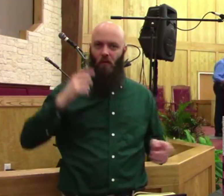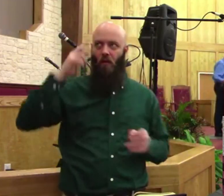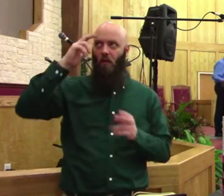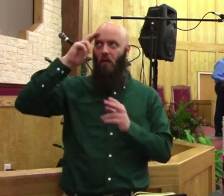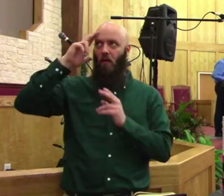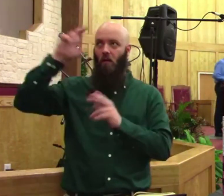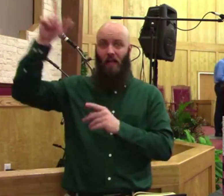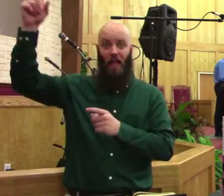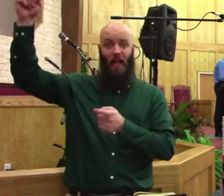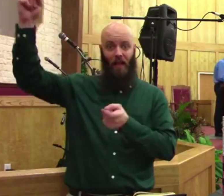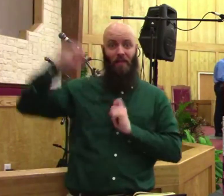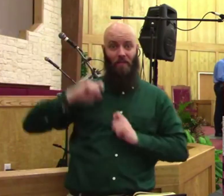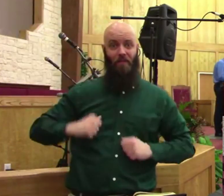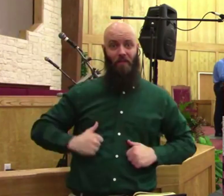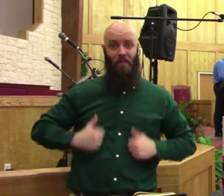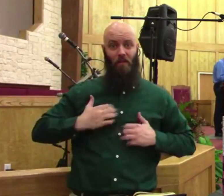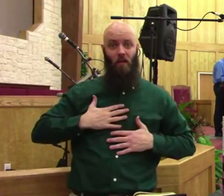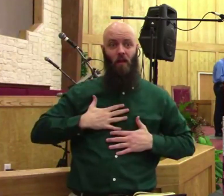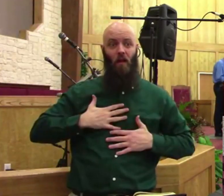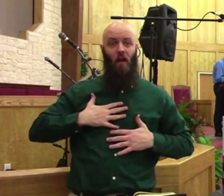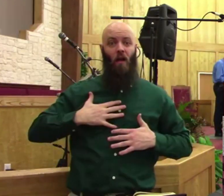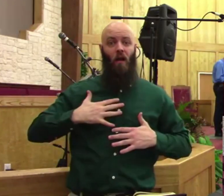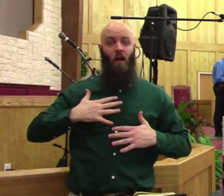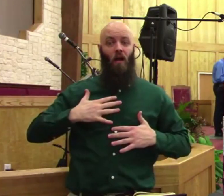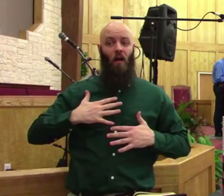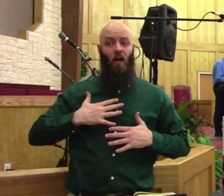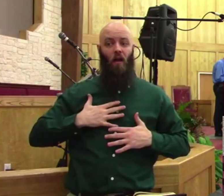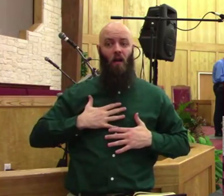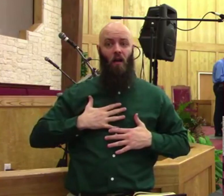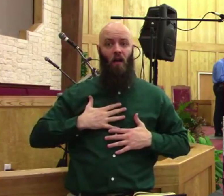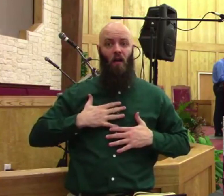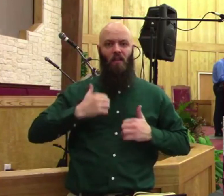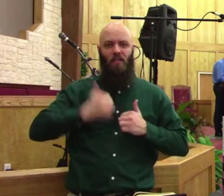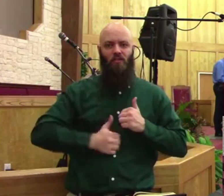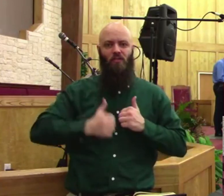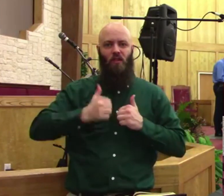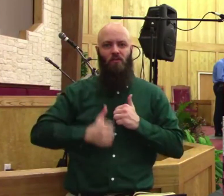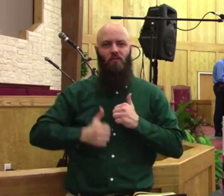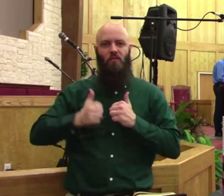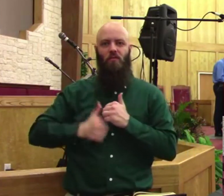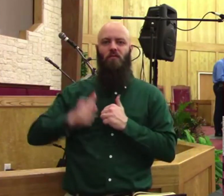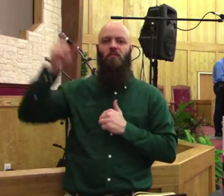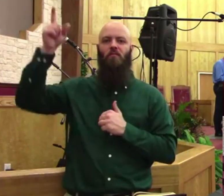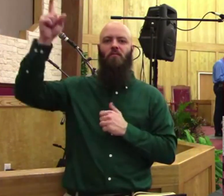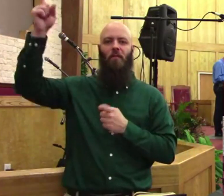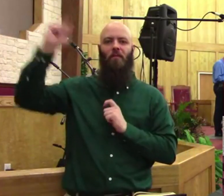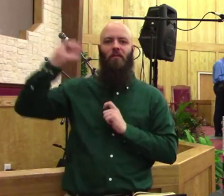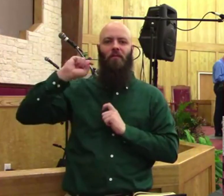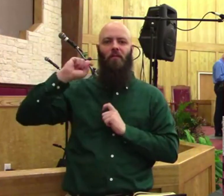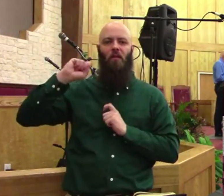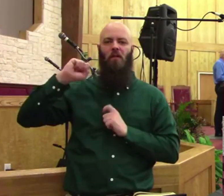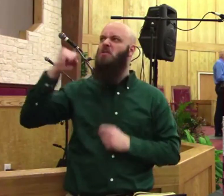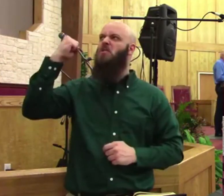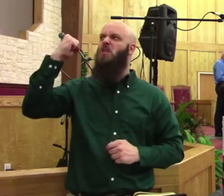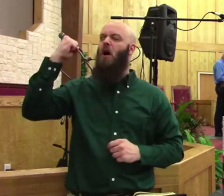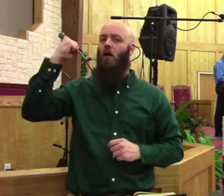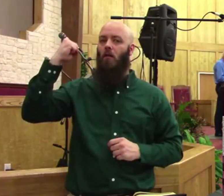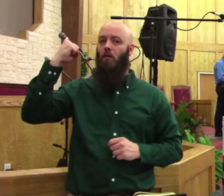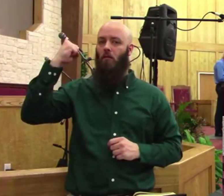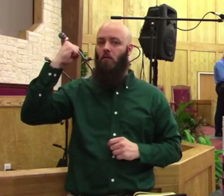who gave him the very breath to utter his blasphemous praises. You've chosen to honor, though you knew all of